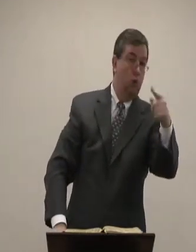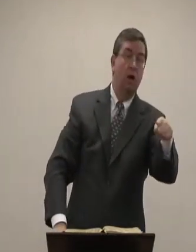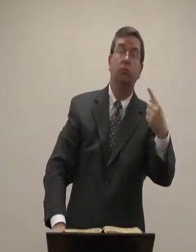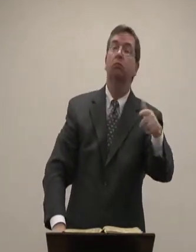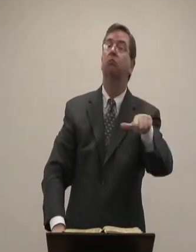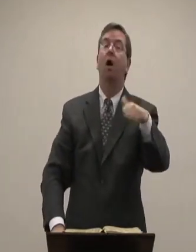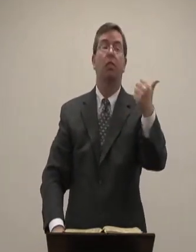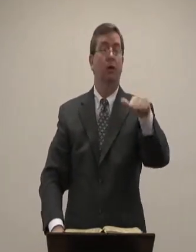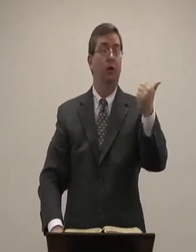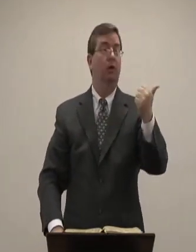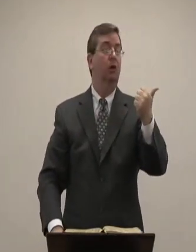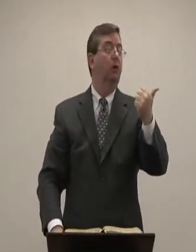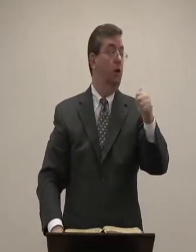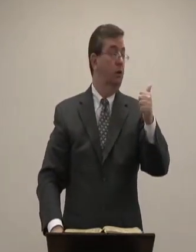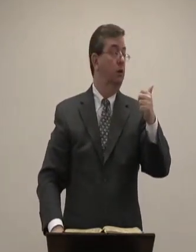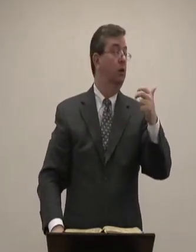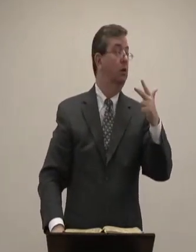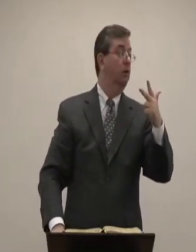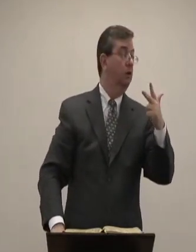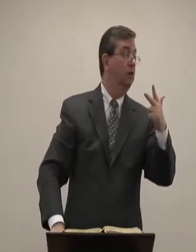The devil? Any others?